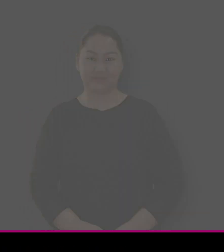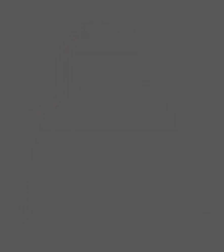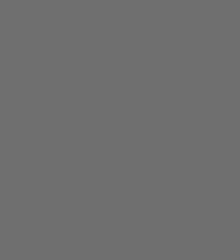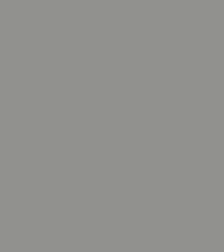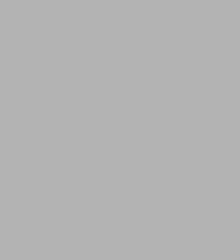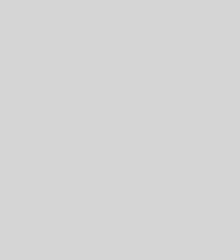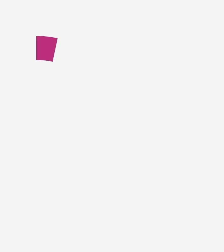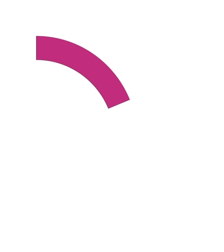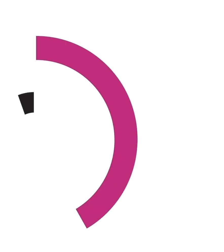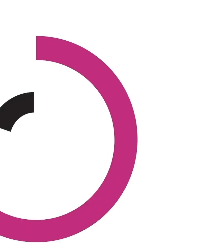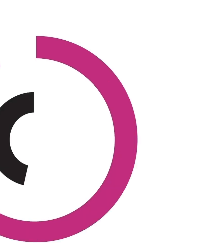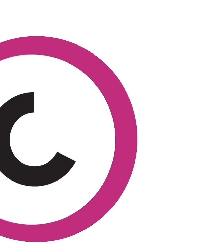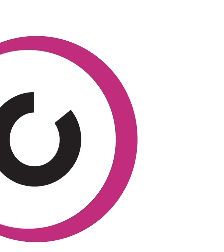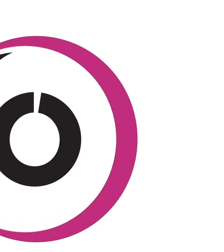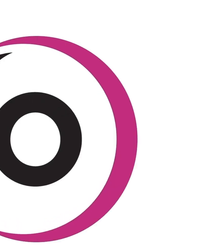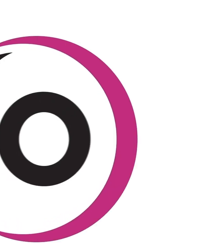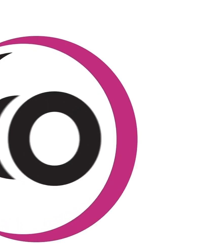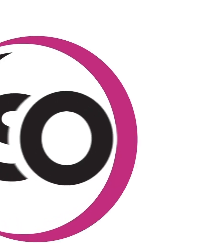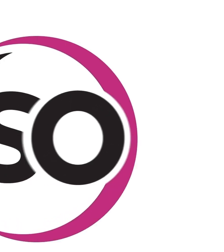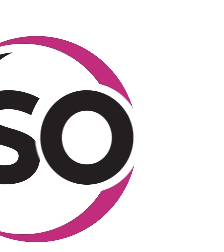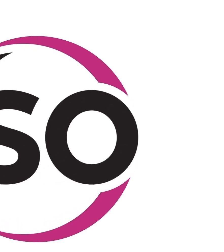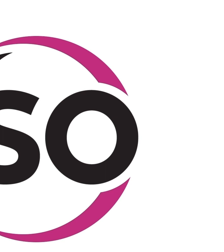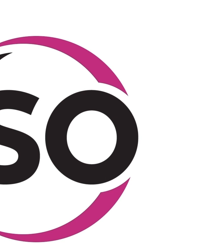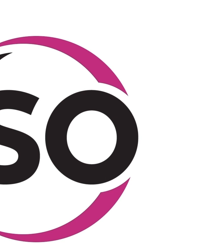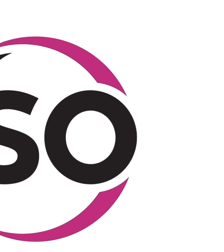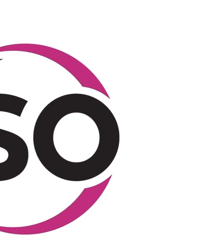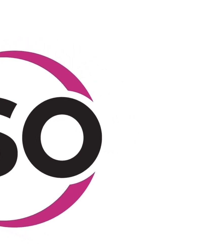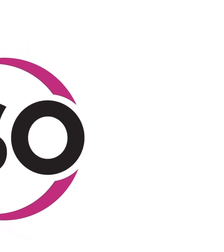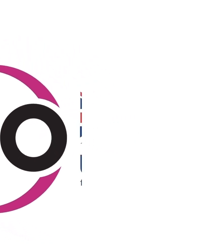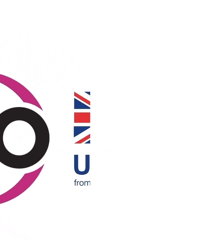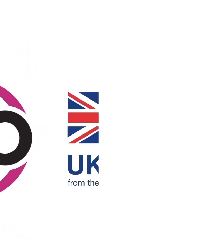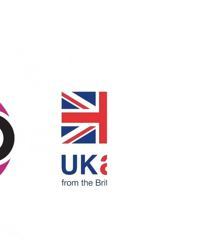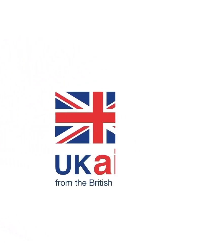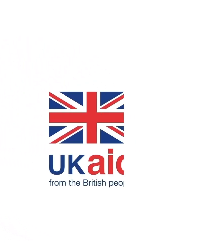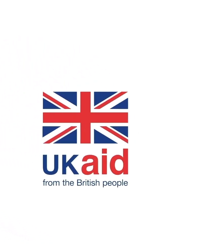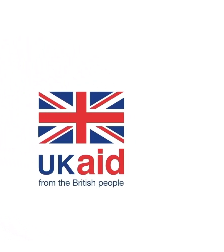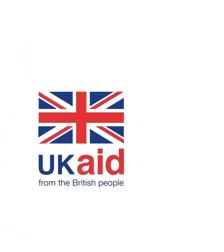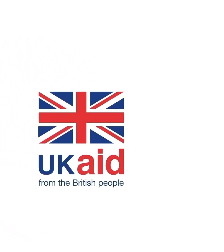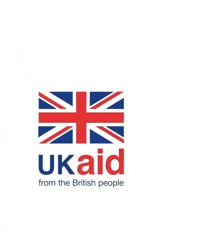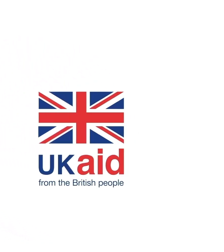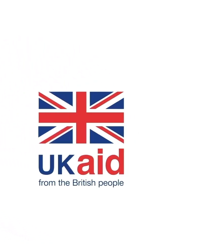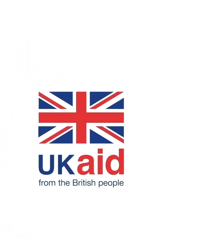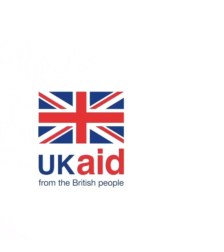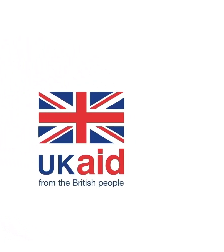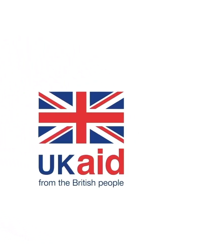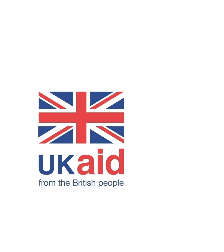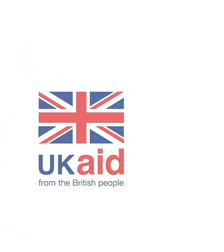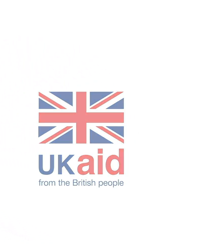VSO UK 8.